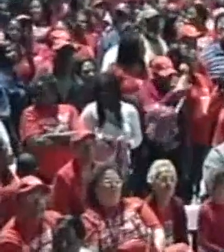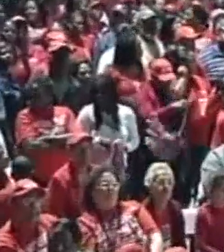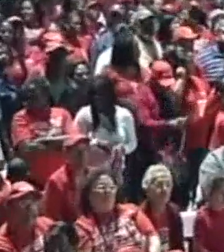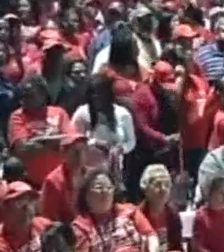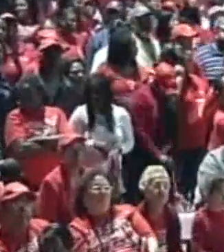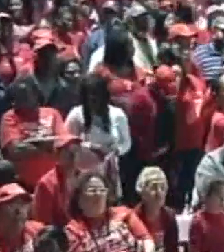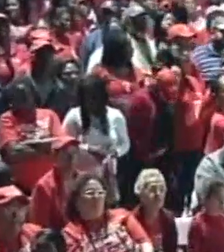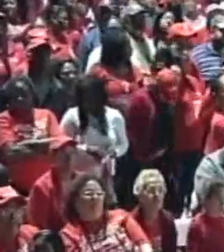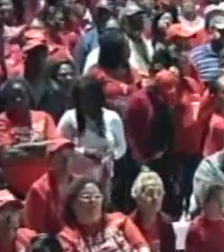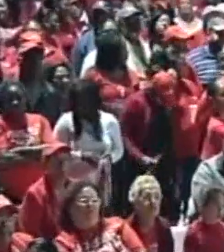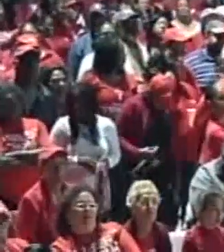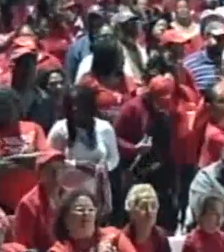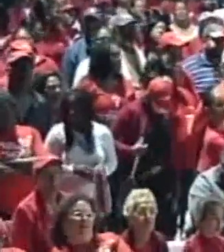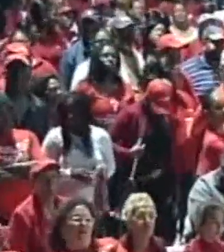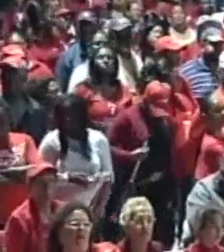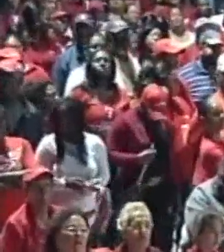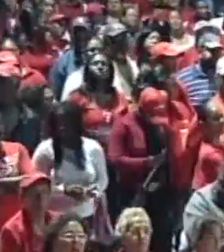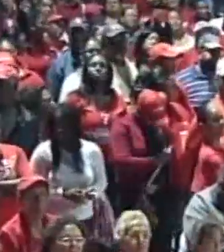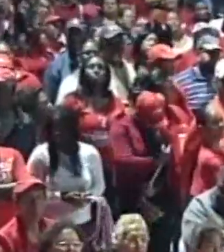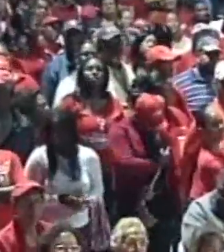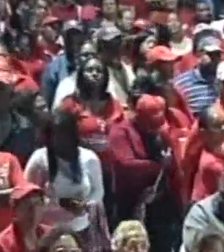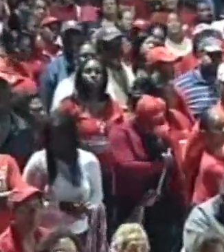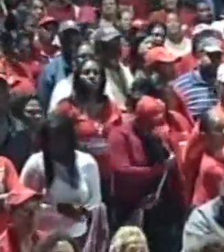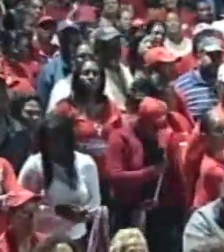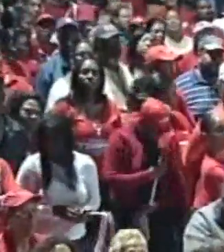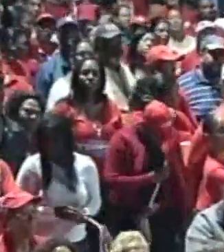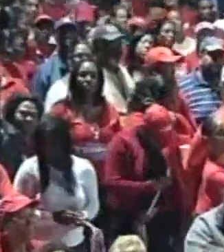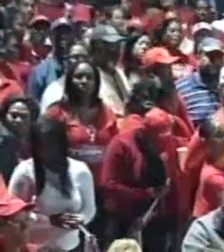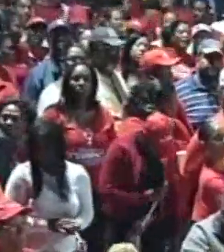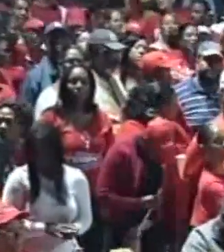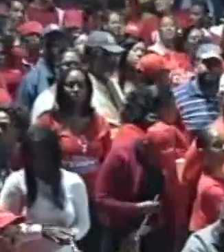It will soon be marked and stamped, delivered.